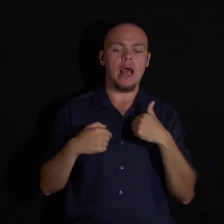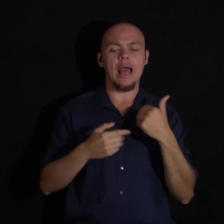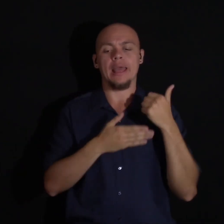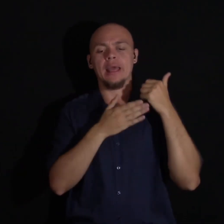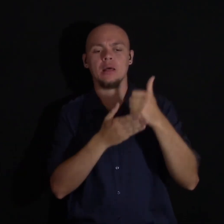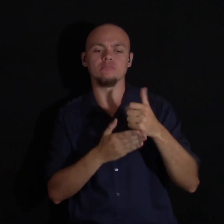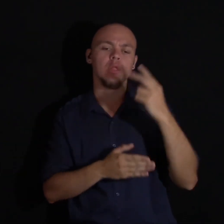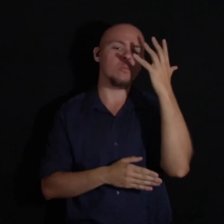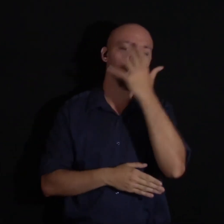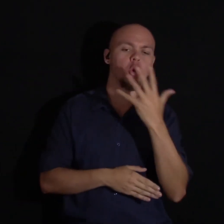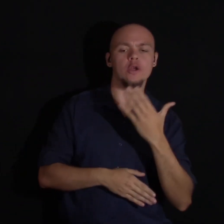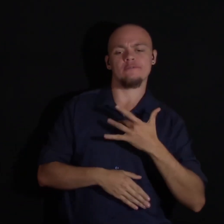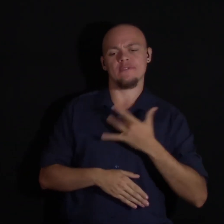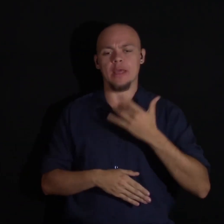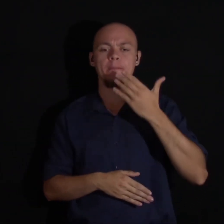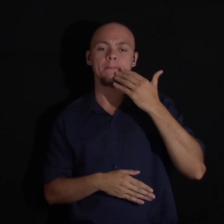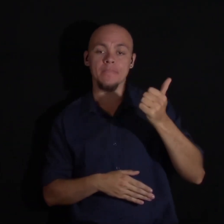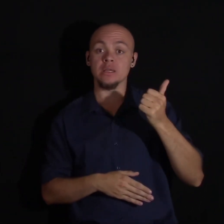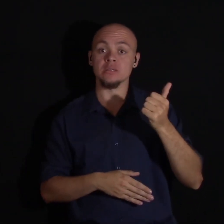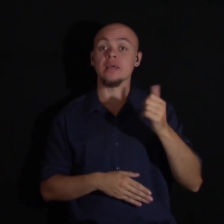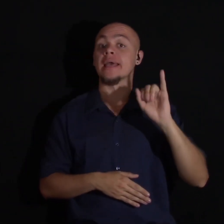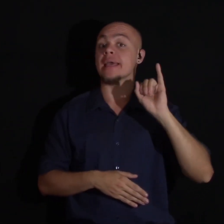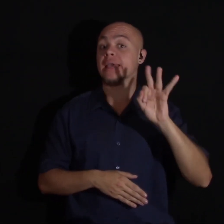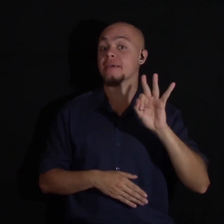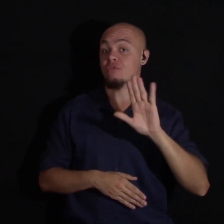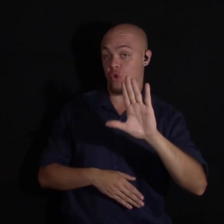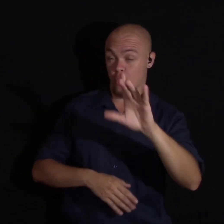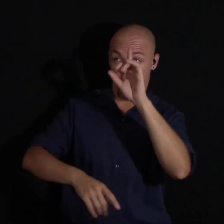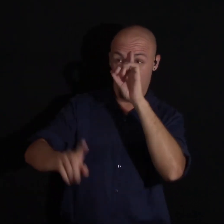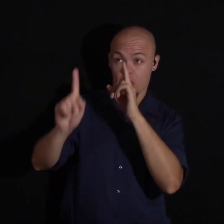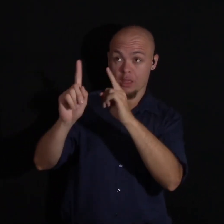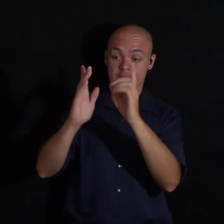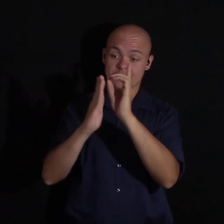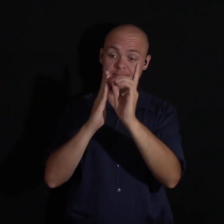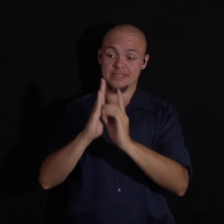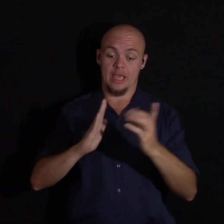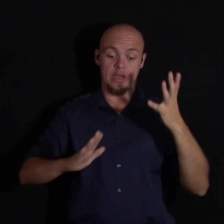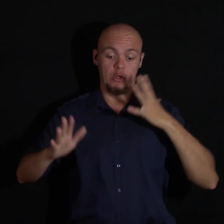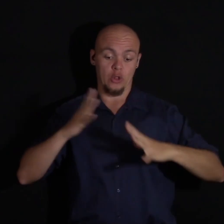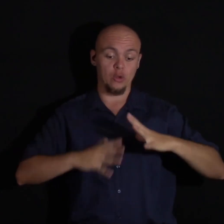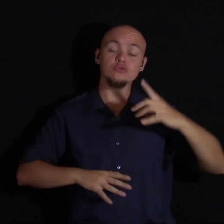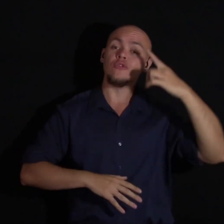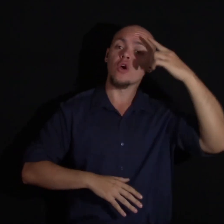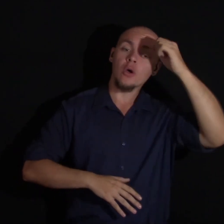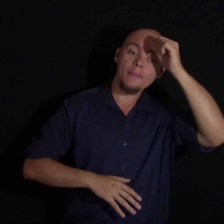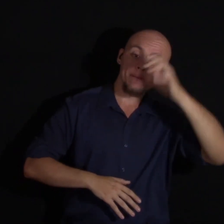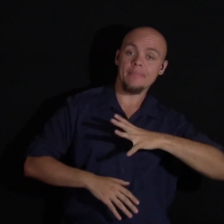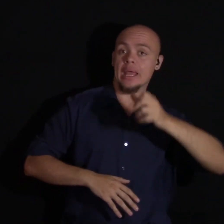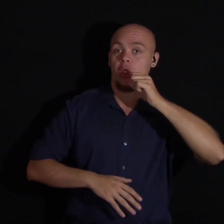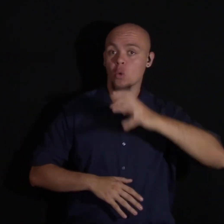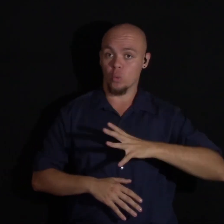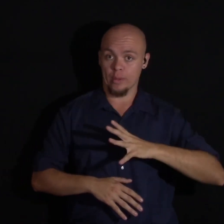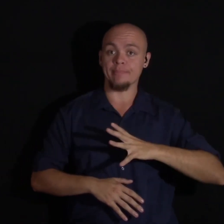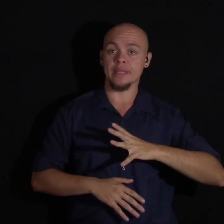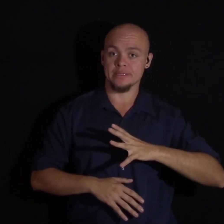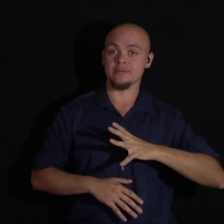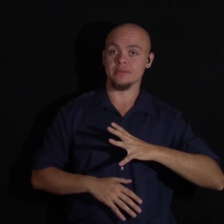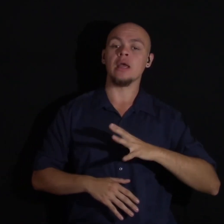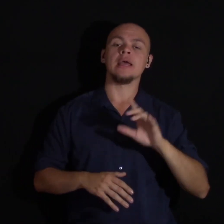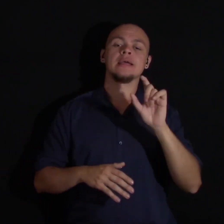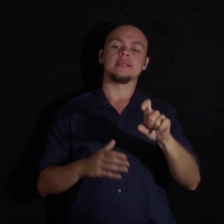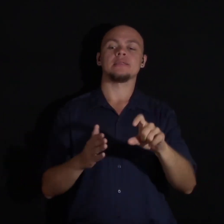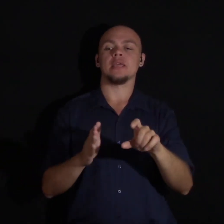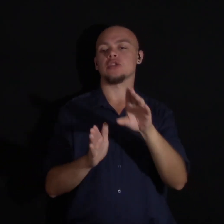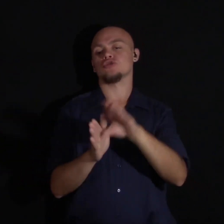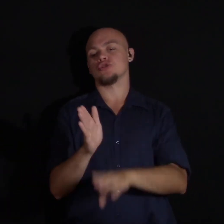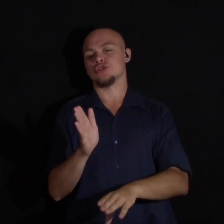their best. If your life purpose is, I design apparel for men and women who need affordable choices so they